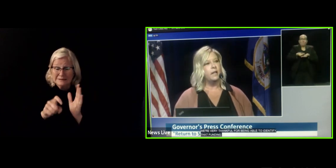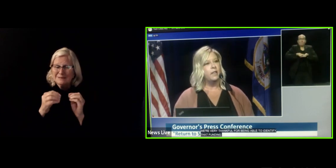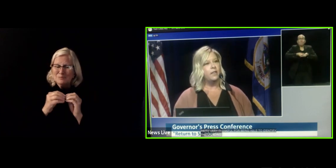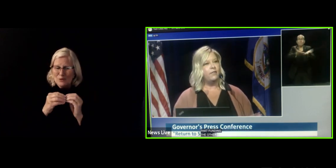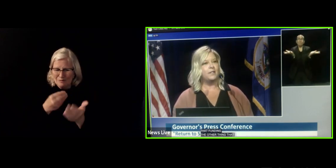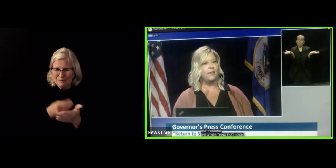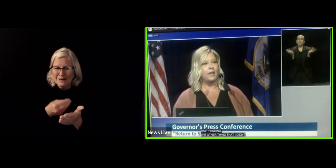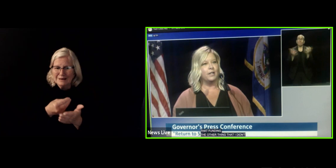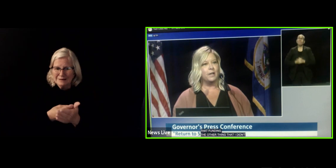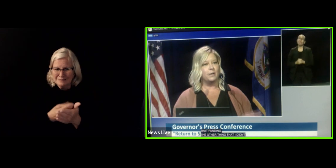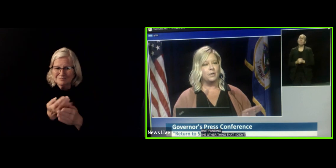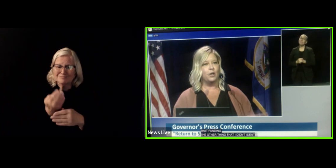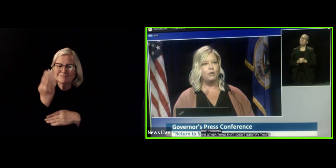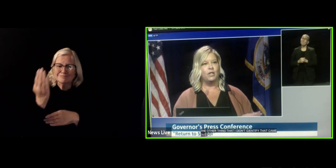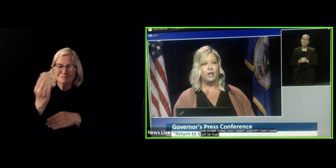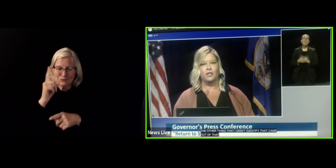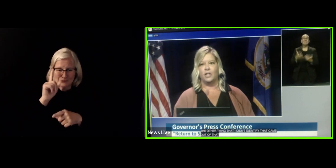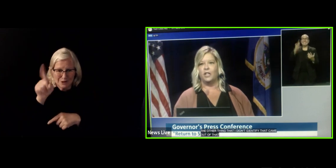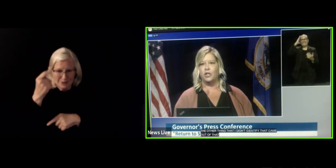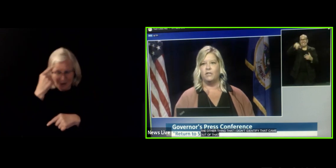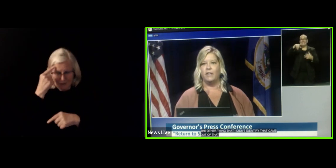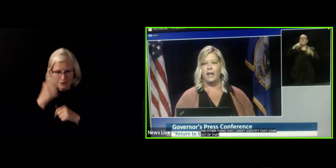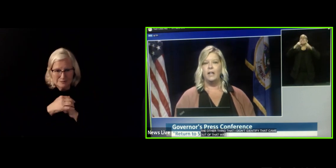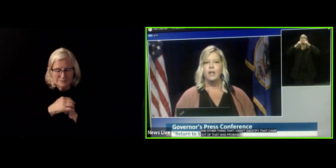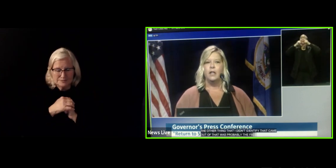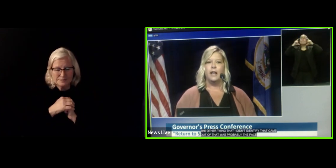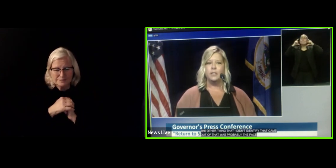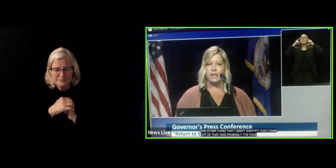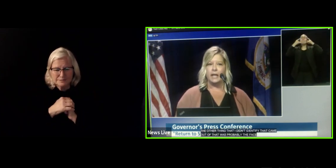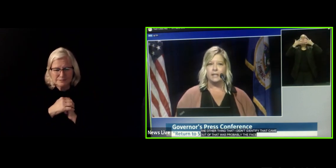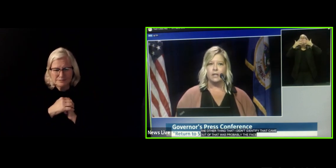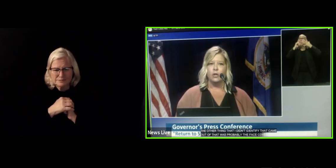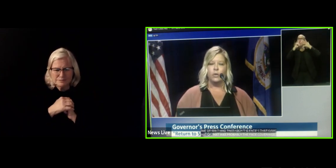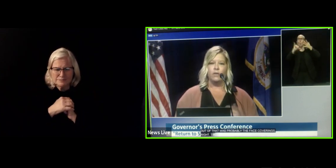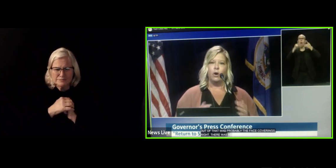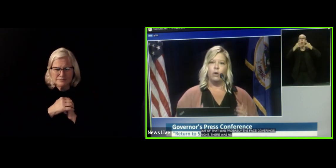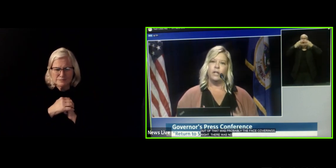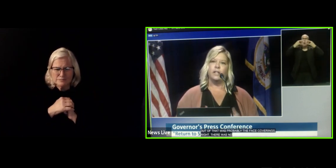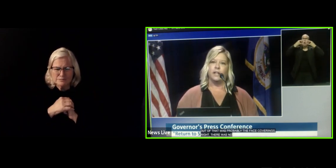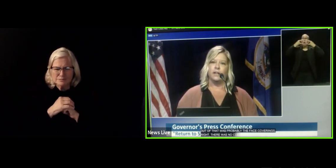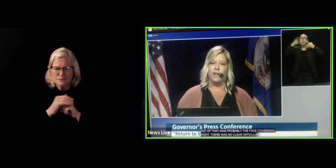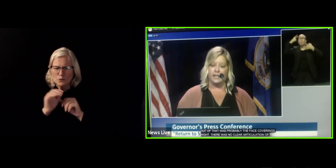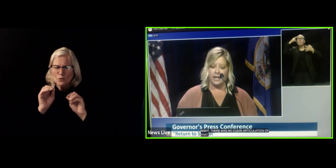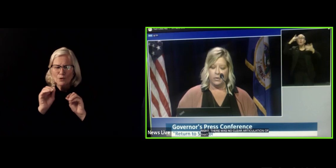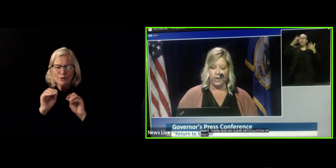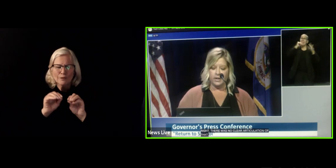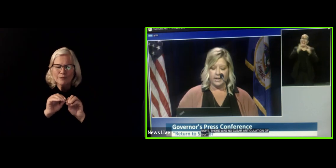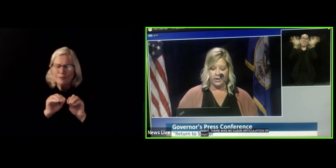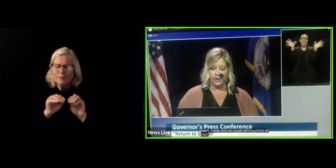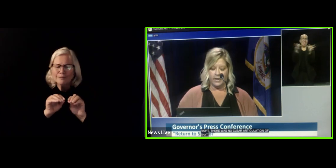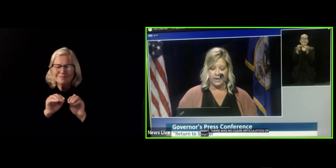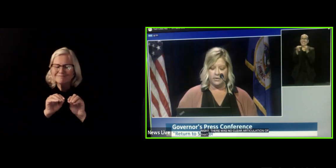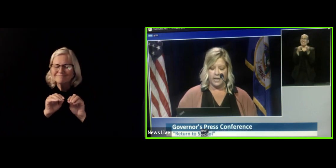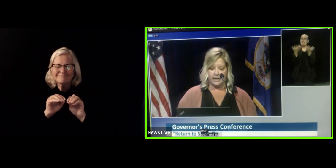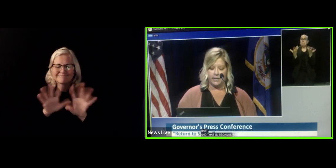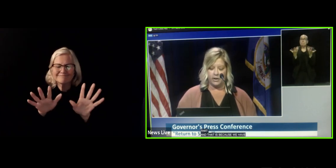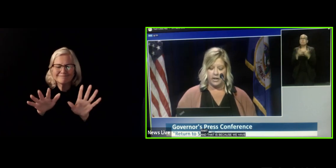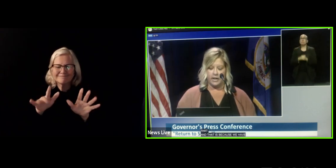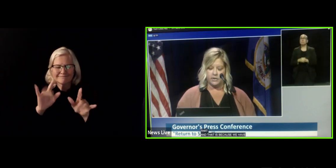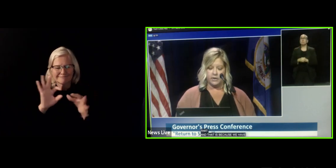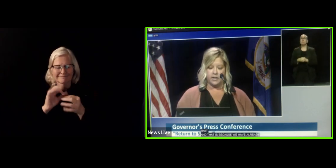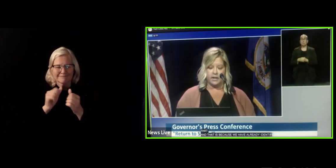probably the face coverings, right? There was no clear articulation of that. And that is because we have already identified that when the governor and the lieutenant